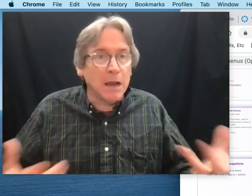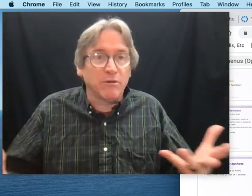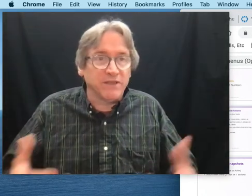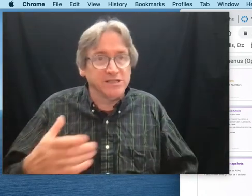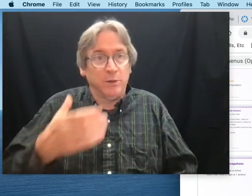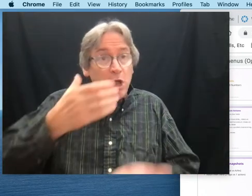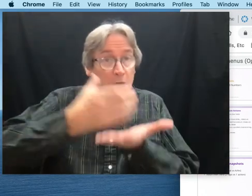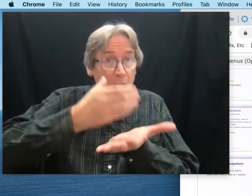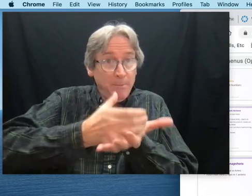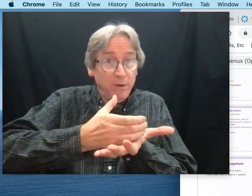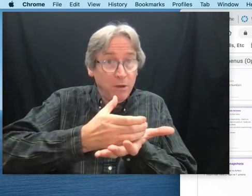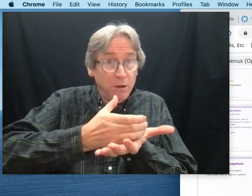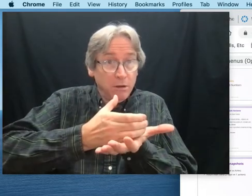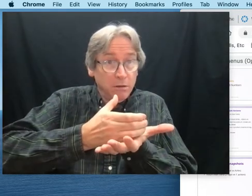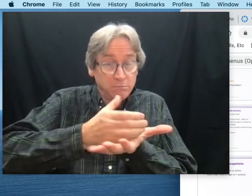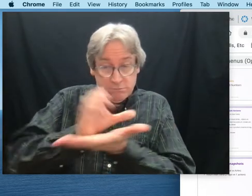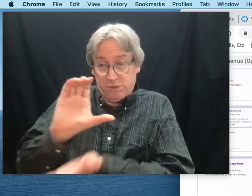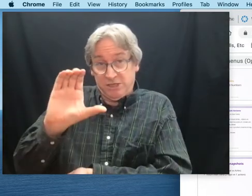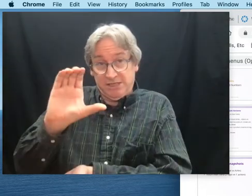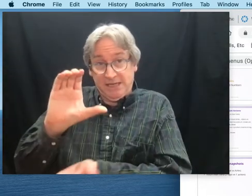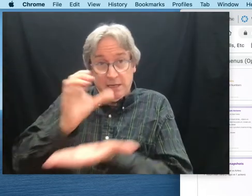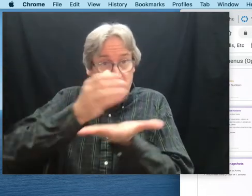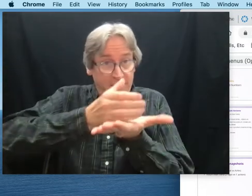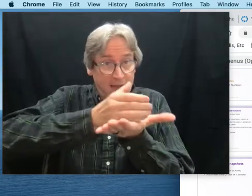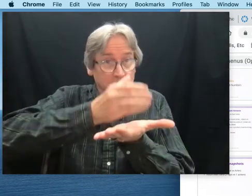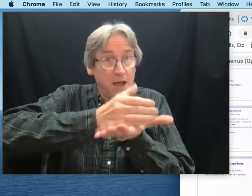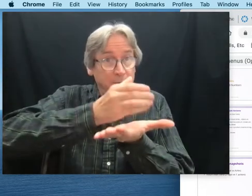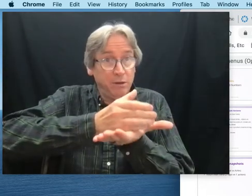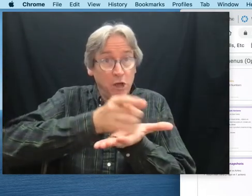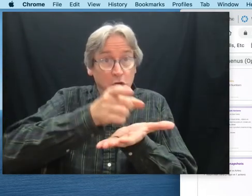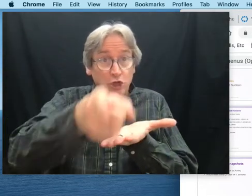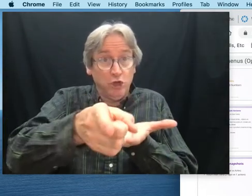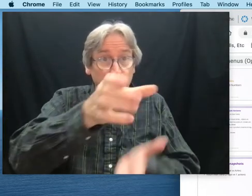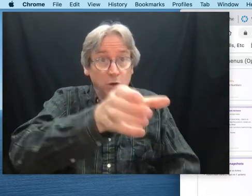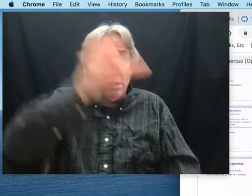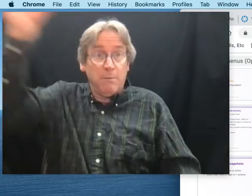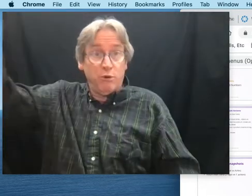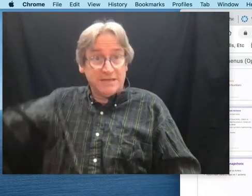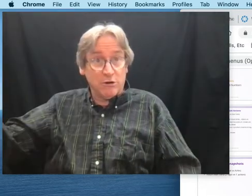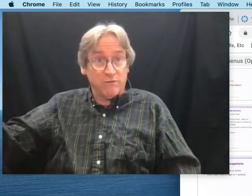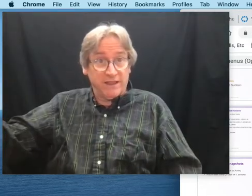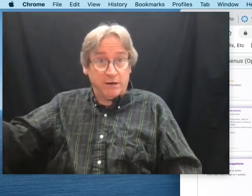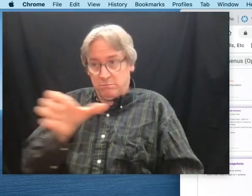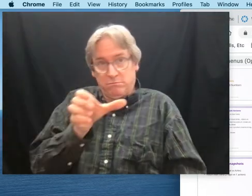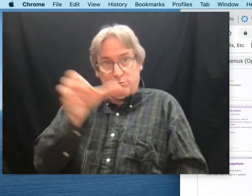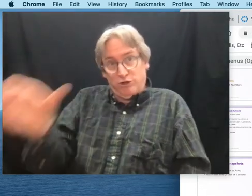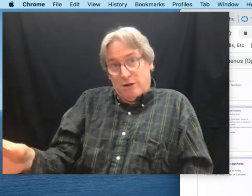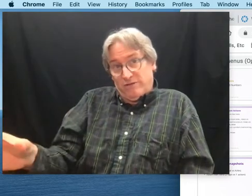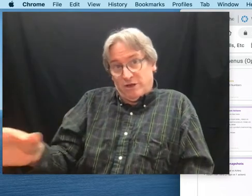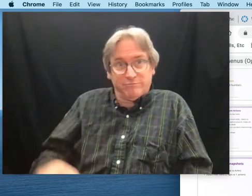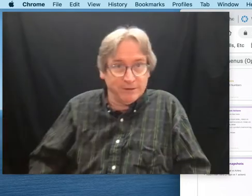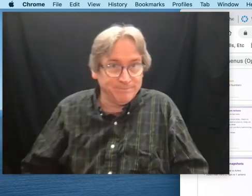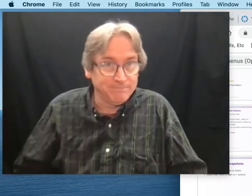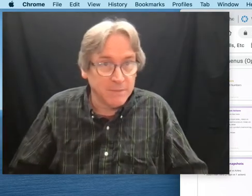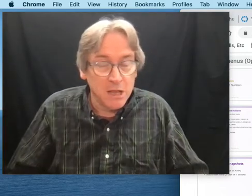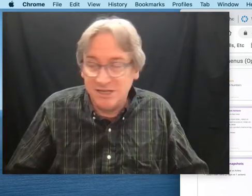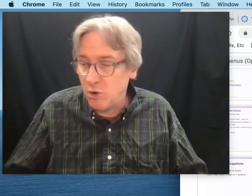any number of things. So cup, so it's a C on the hand. Cup, you put down over there. Put down over